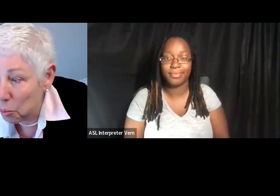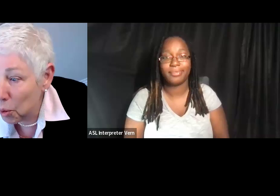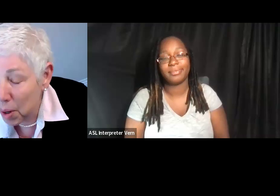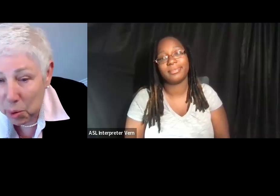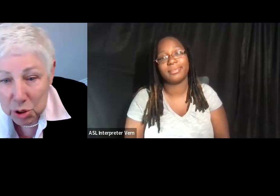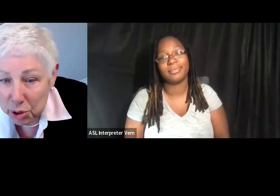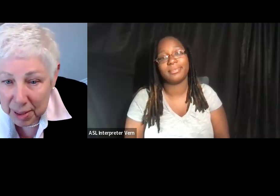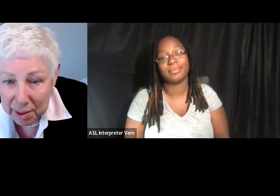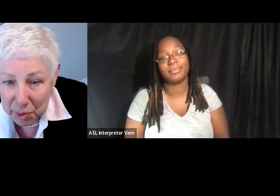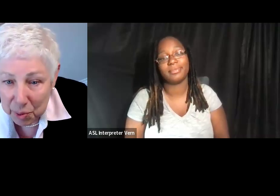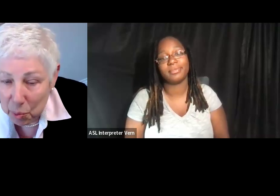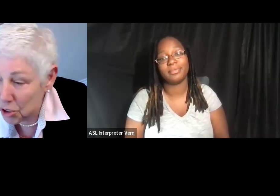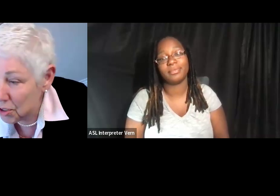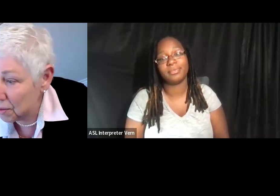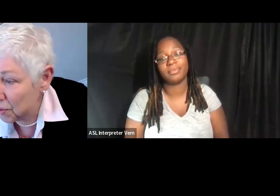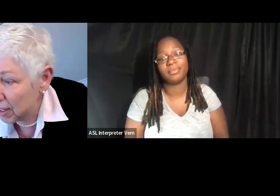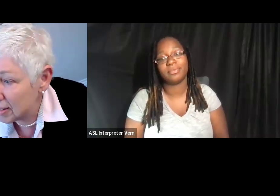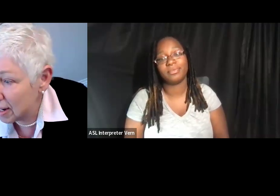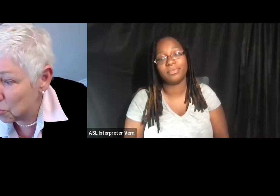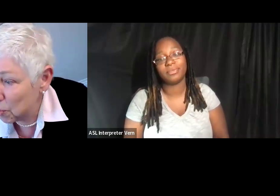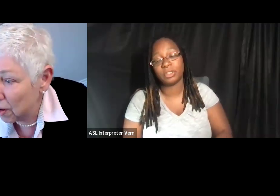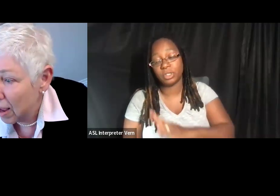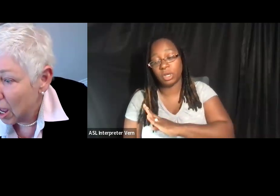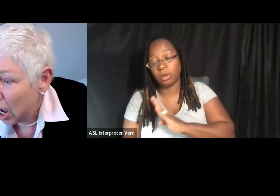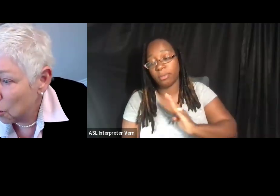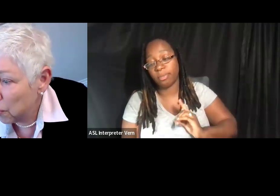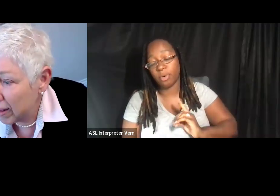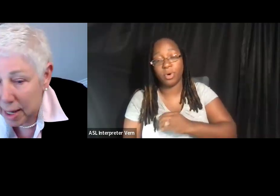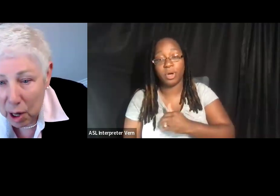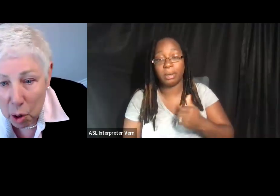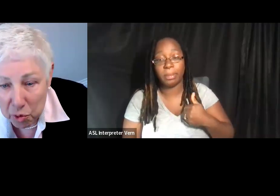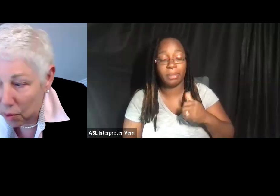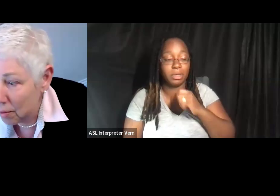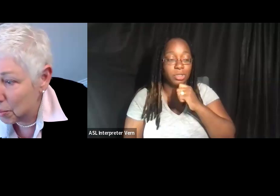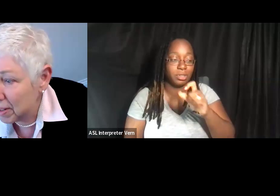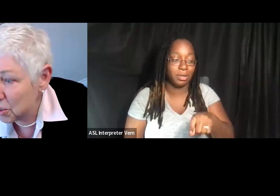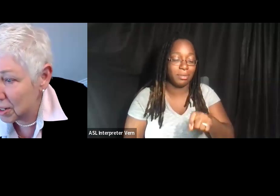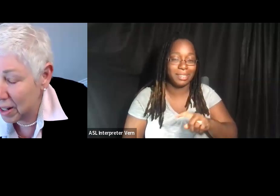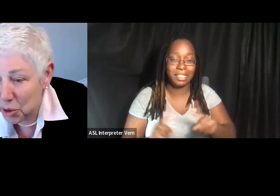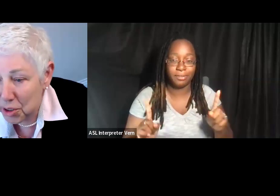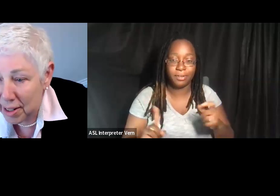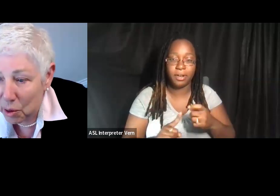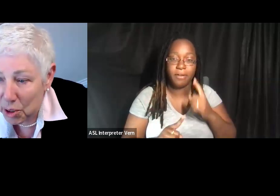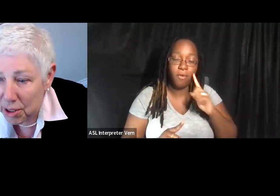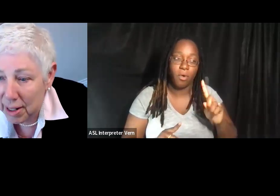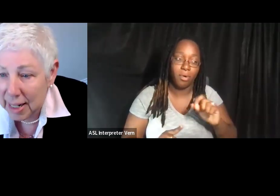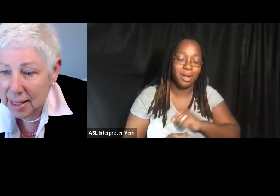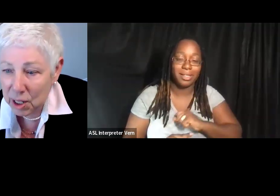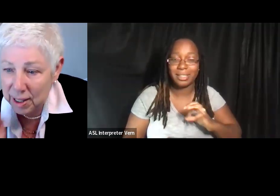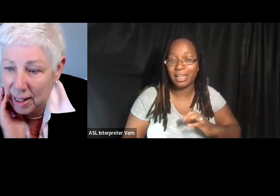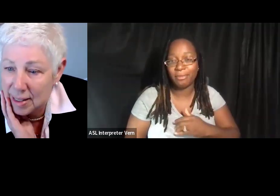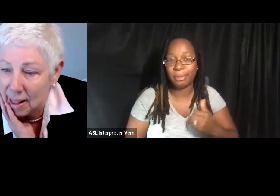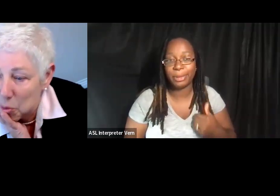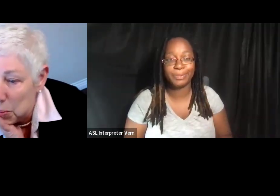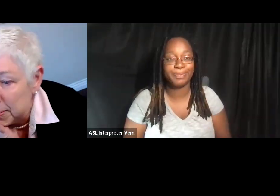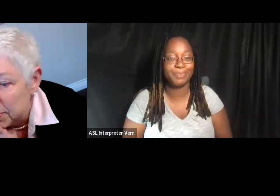for a board member shouldn't be different from what you see for that staff member. I hope that's helpful, but there's an answer to that question. Let's look